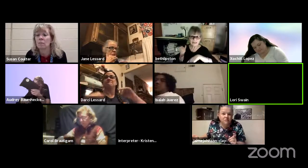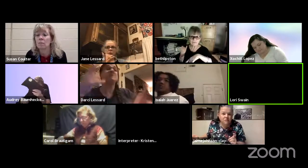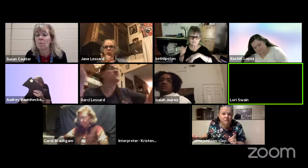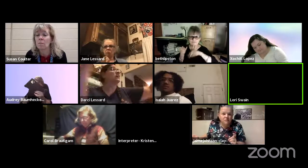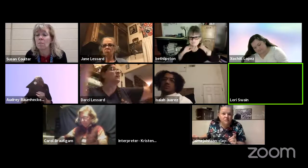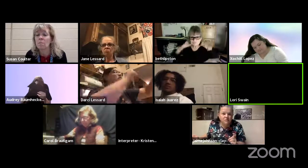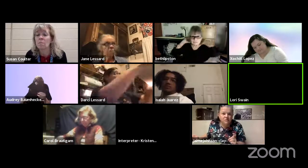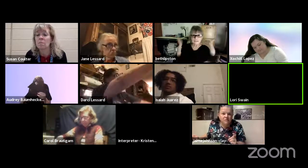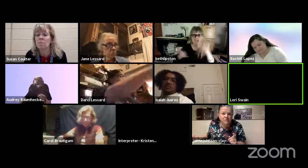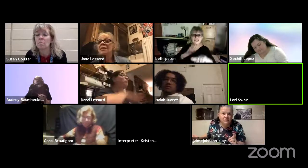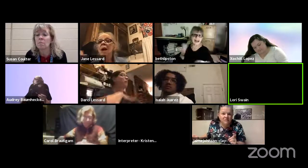Jane.